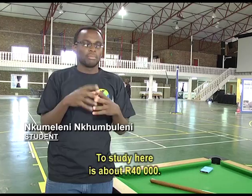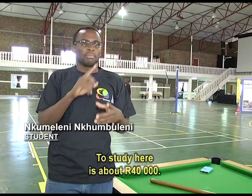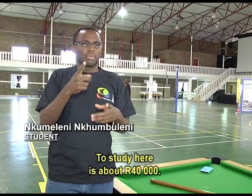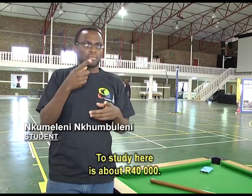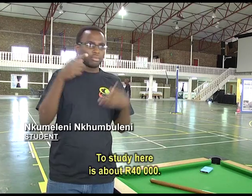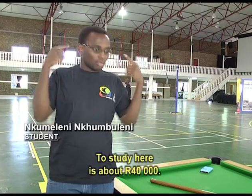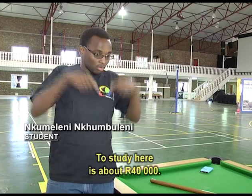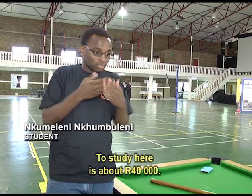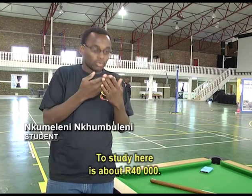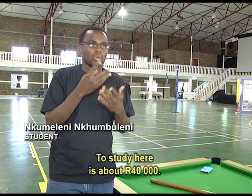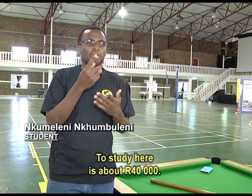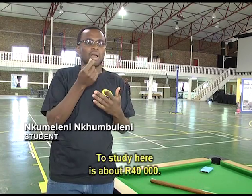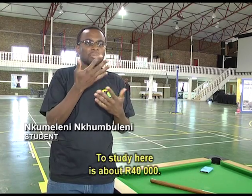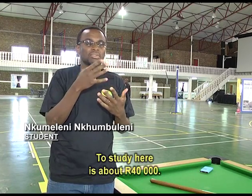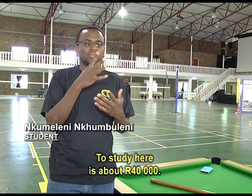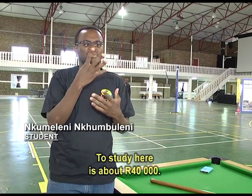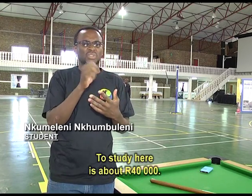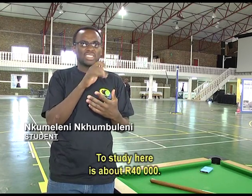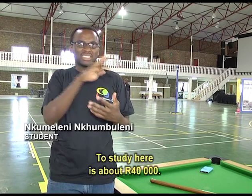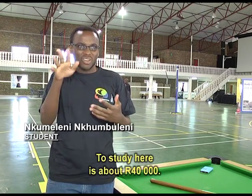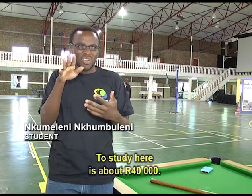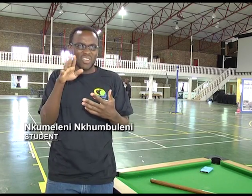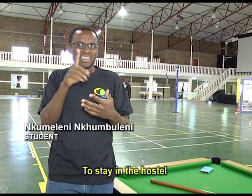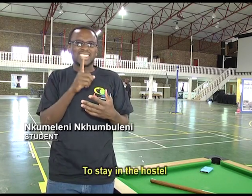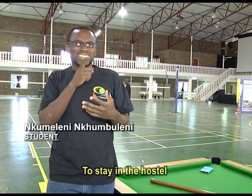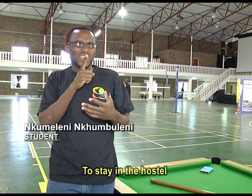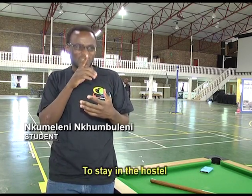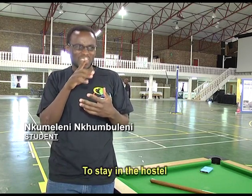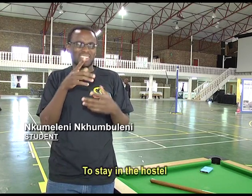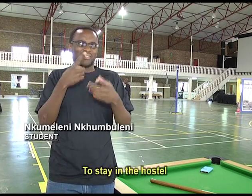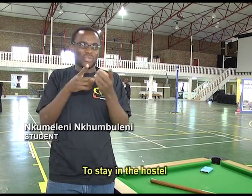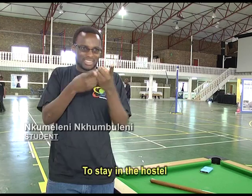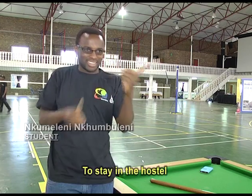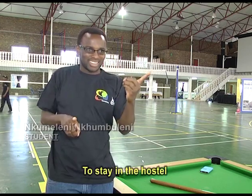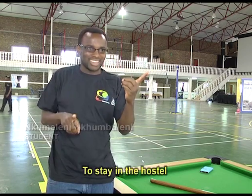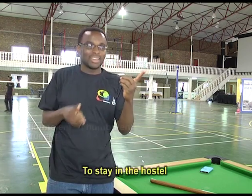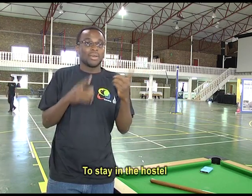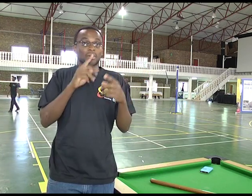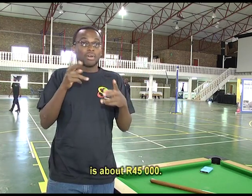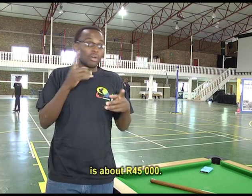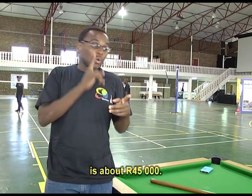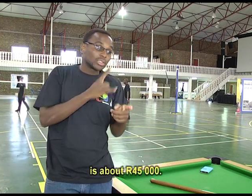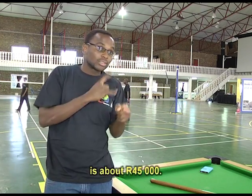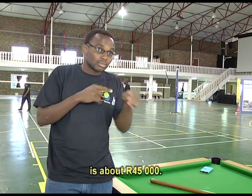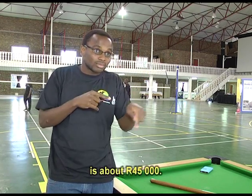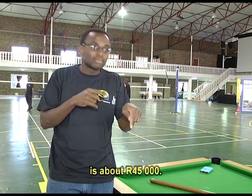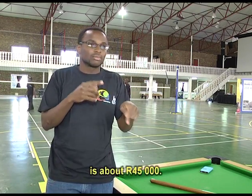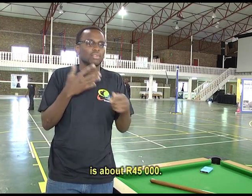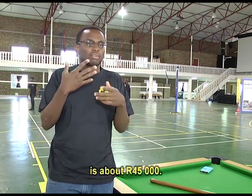To study here is about 40,000 Rand. To stay in the hostel is about 45,000